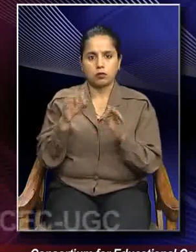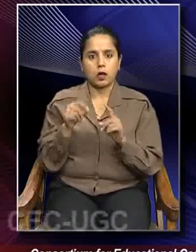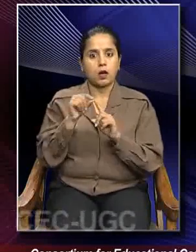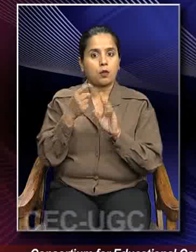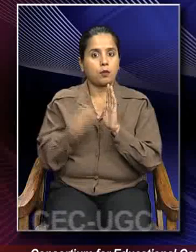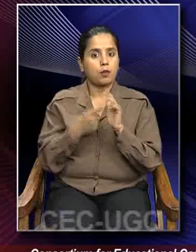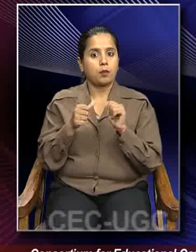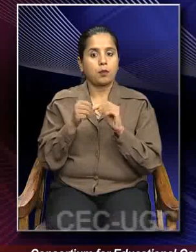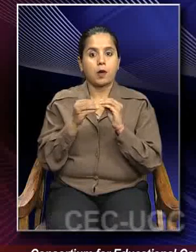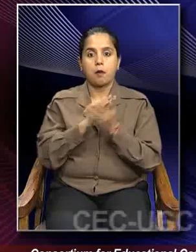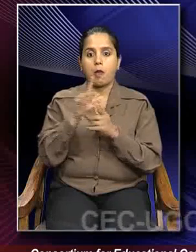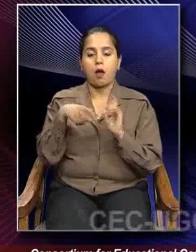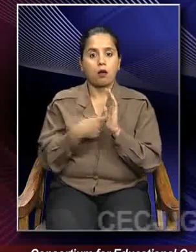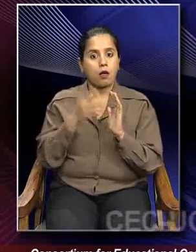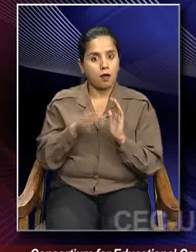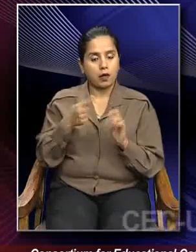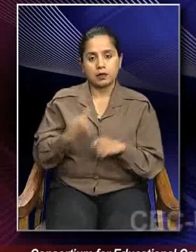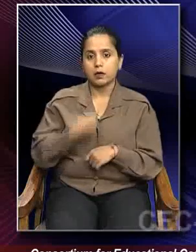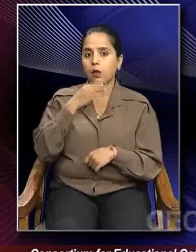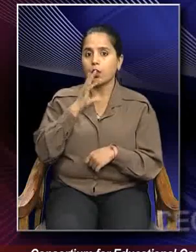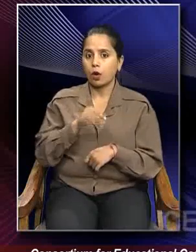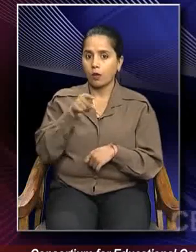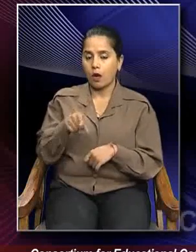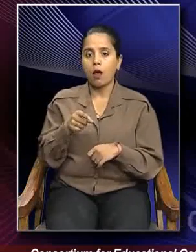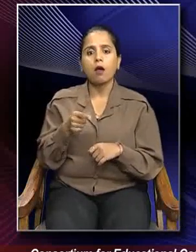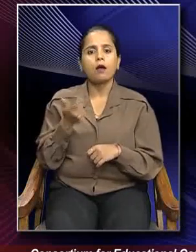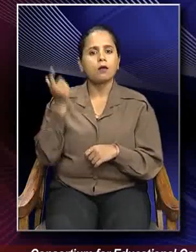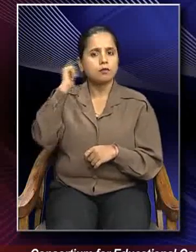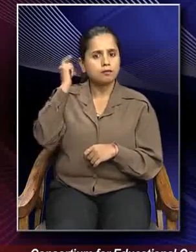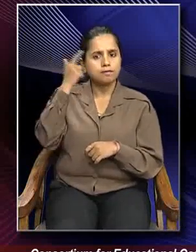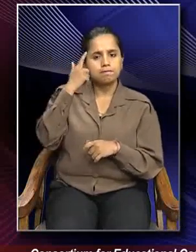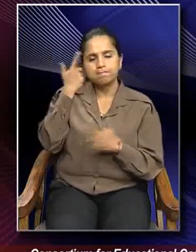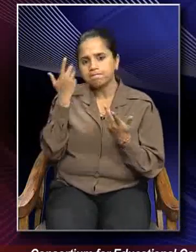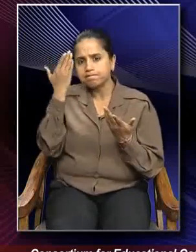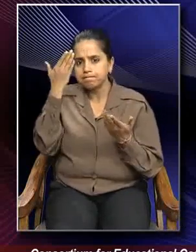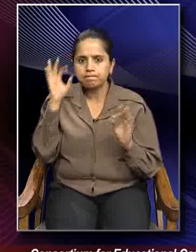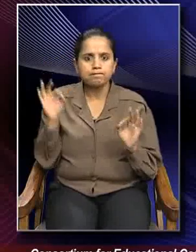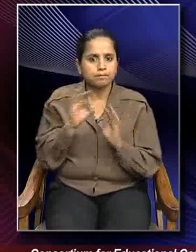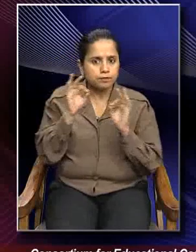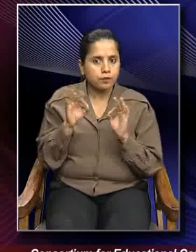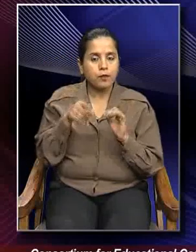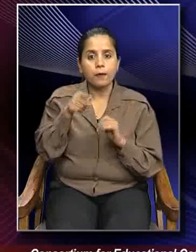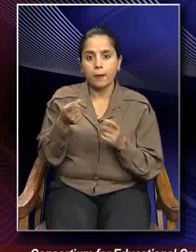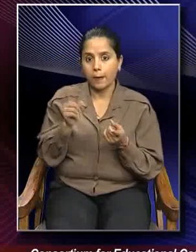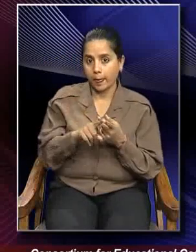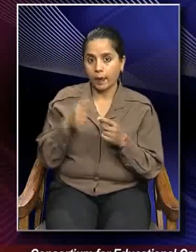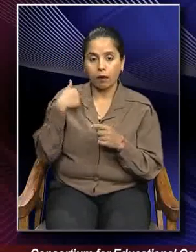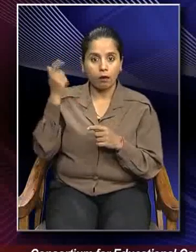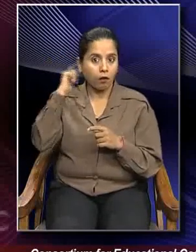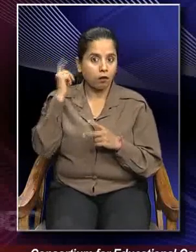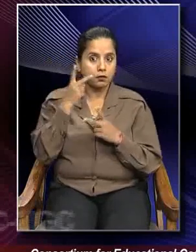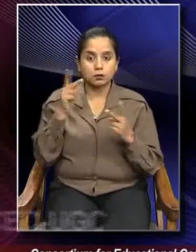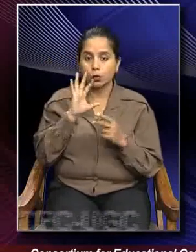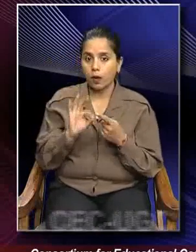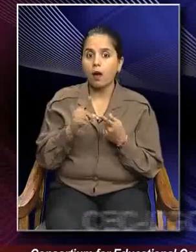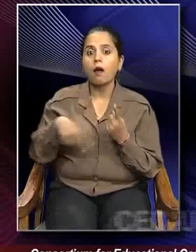Prabhakar holds that self is essentially unconscious and that consciousness is only